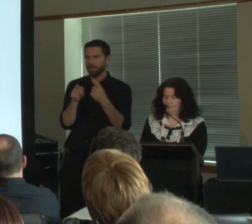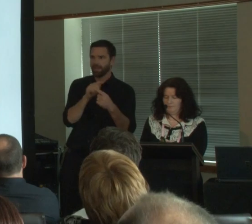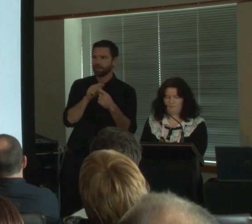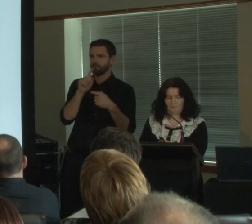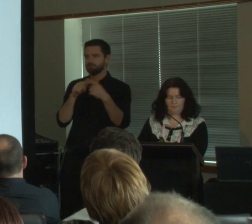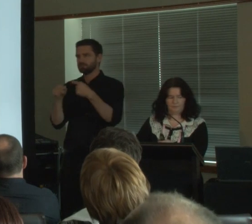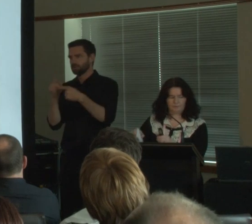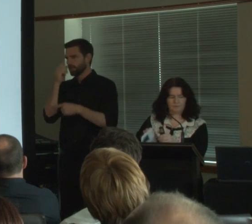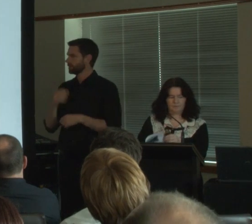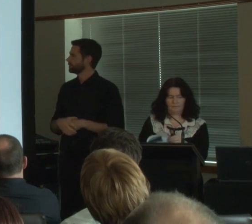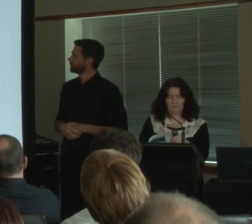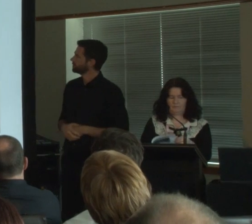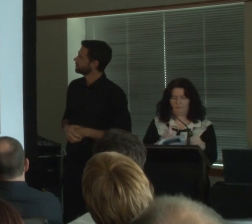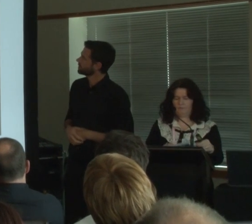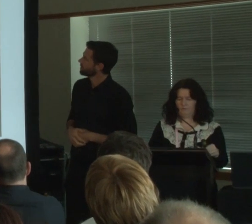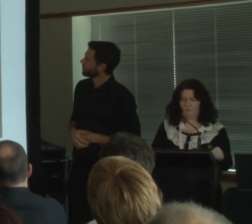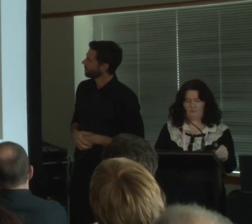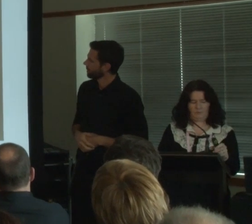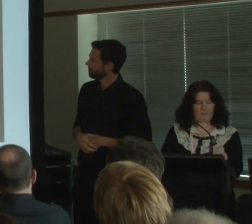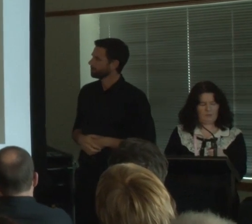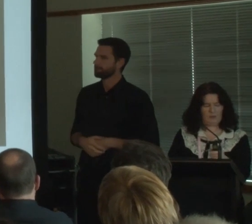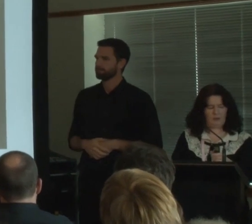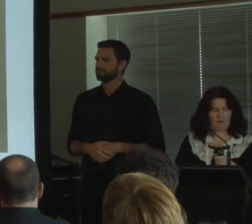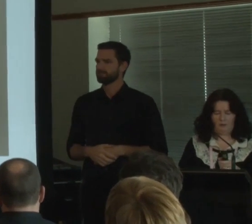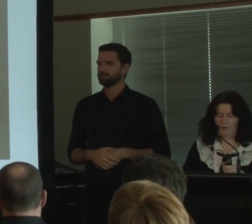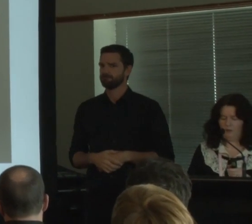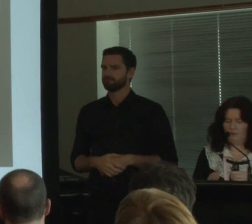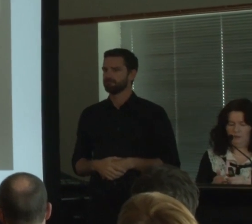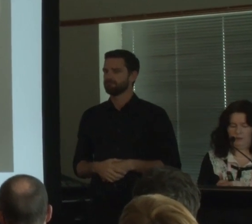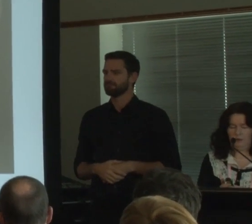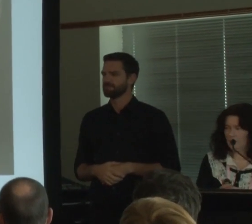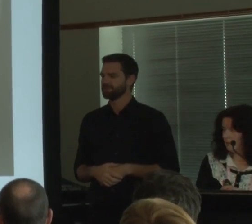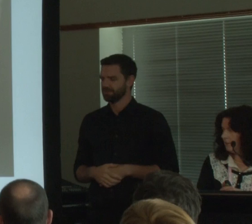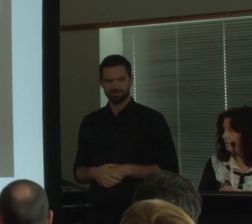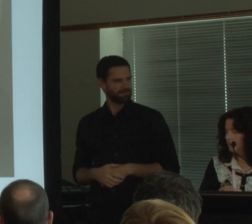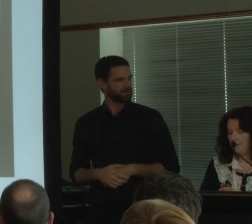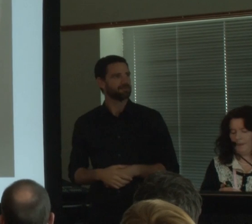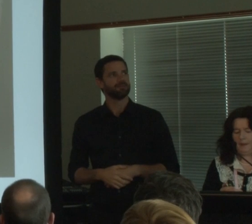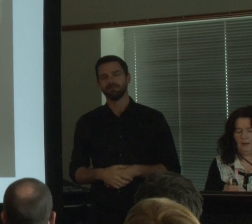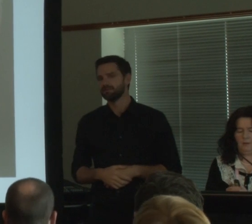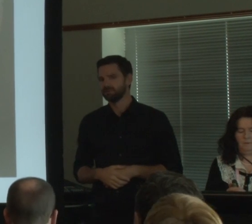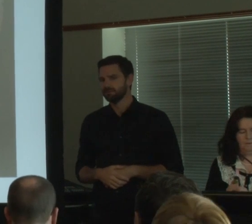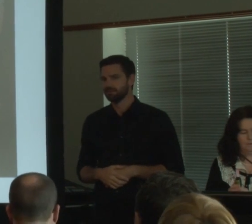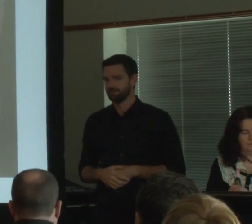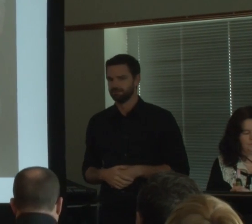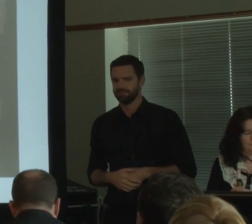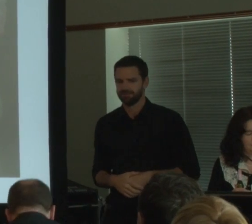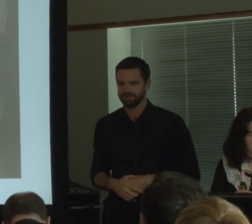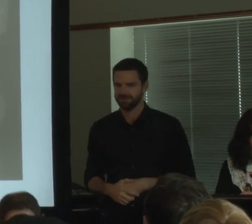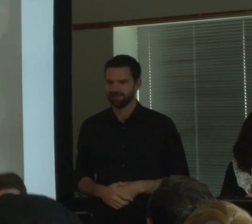koutou. Sometimes the places and origins of areas around Otago get